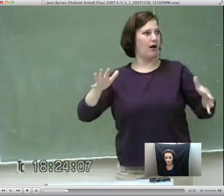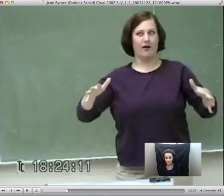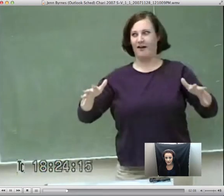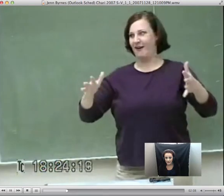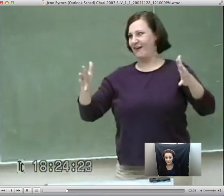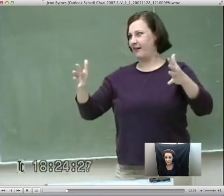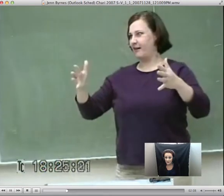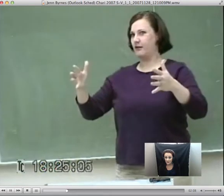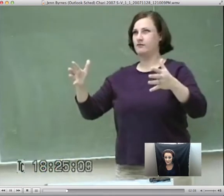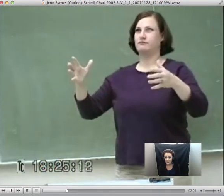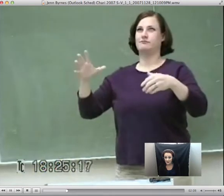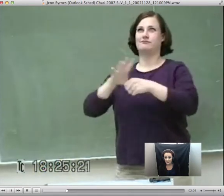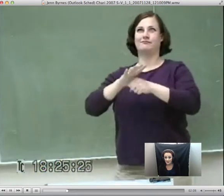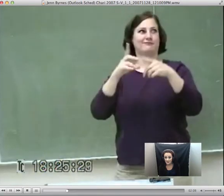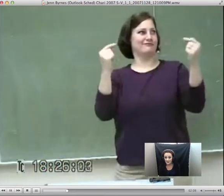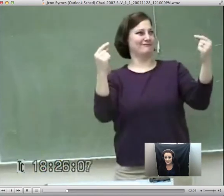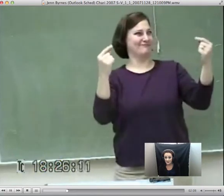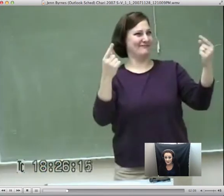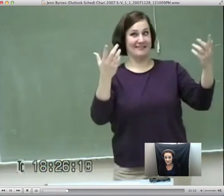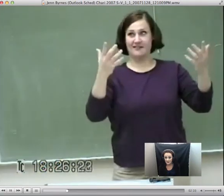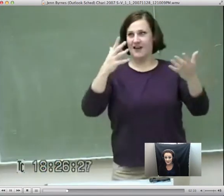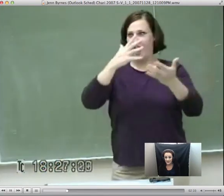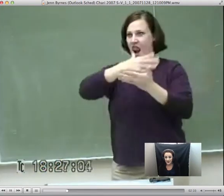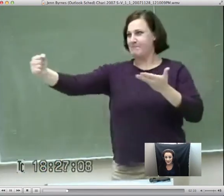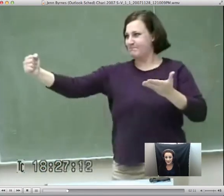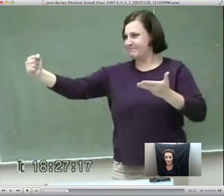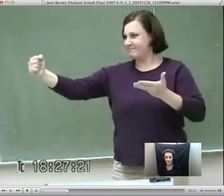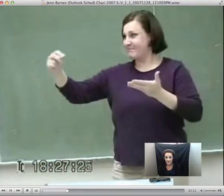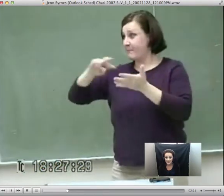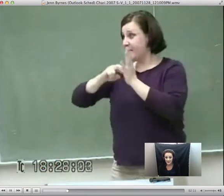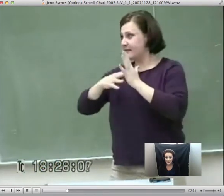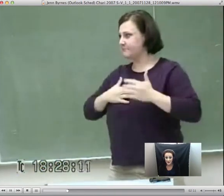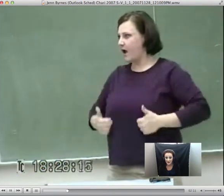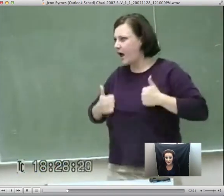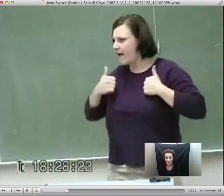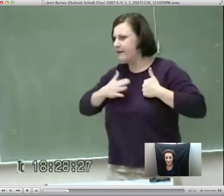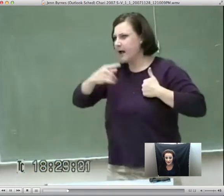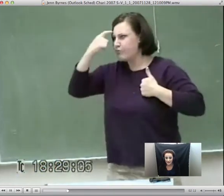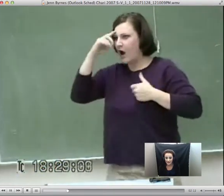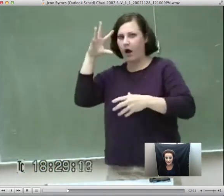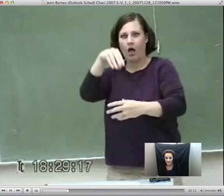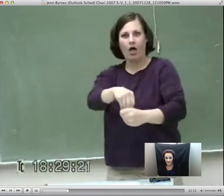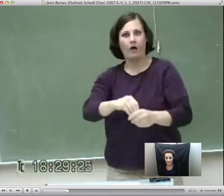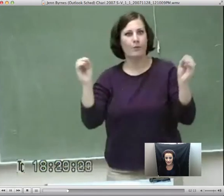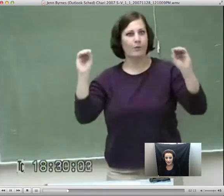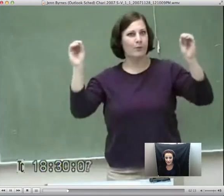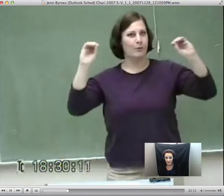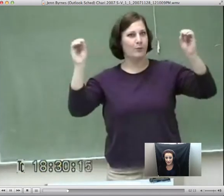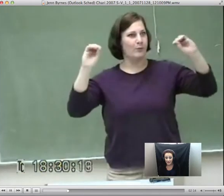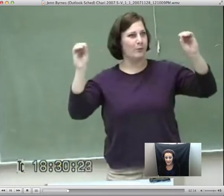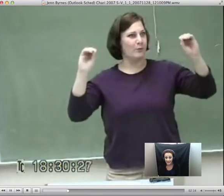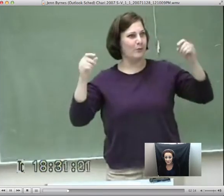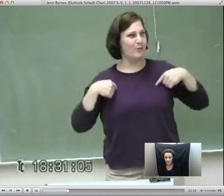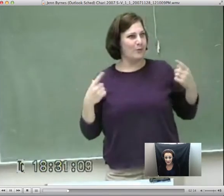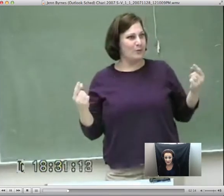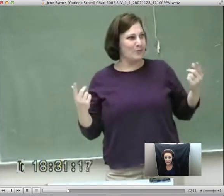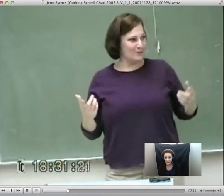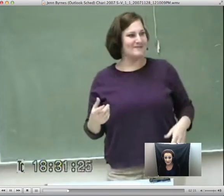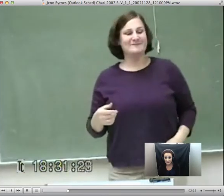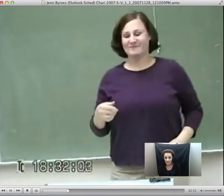I didn't have my work laptop, so I was like, crap, what do I do? It's gone. It means my life, my whole brain, I have no idea what's going on. What do